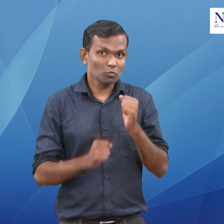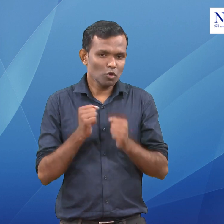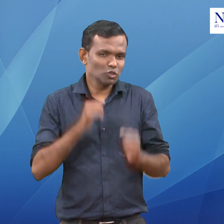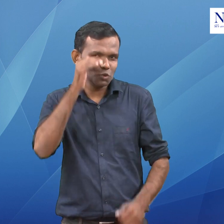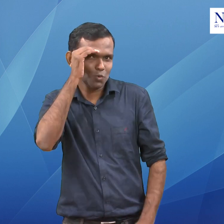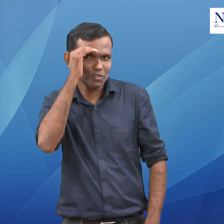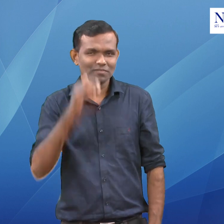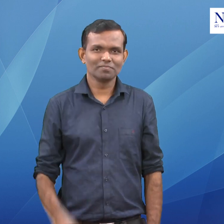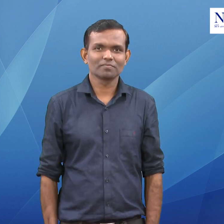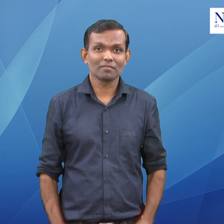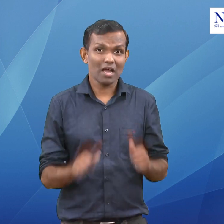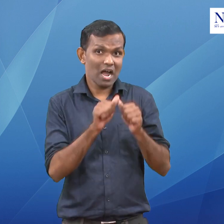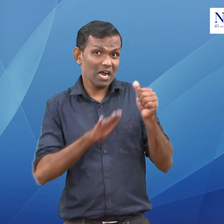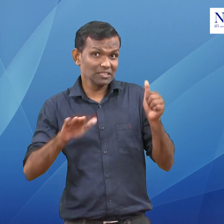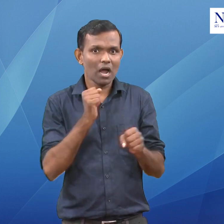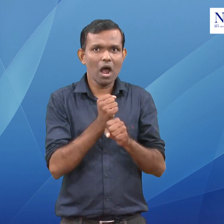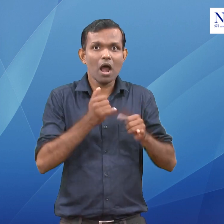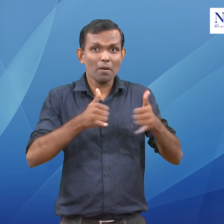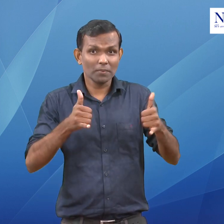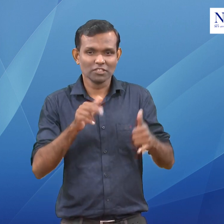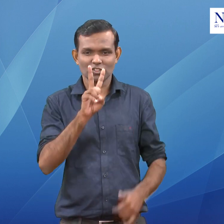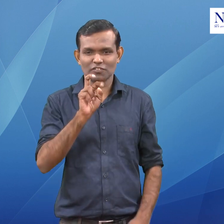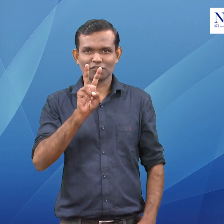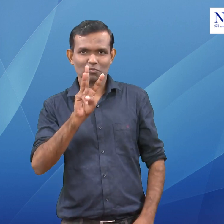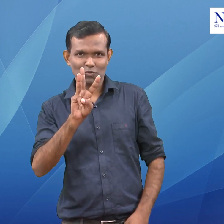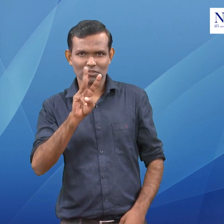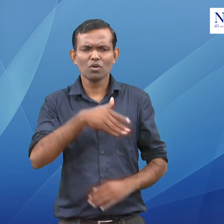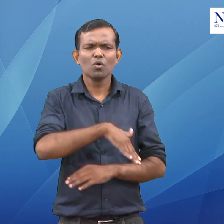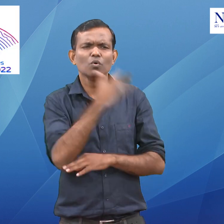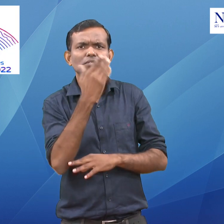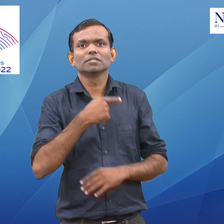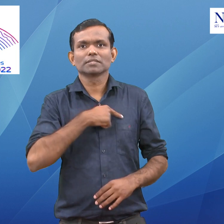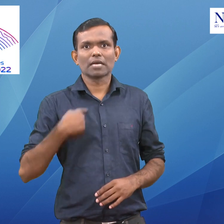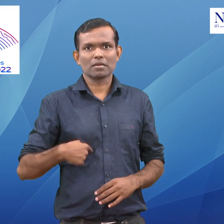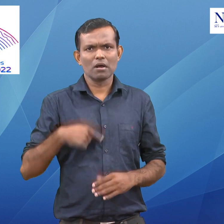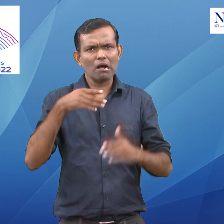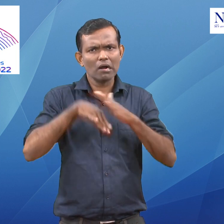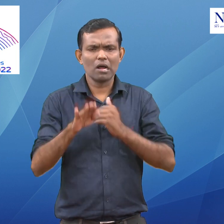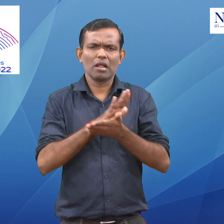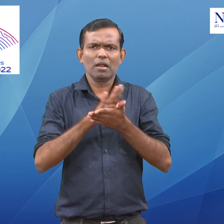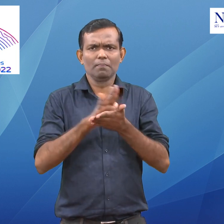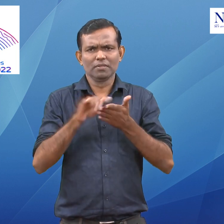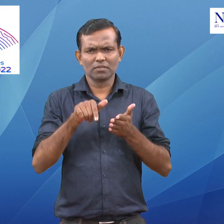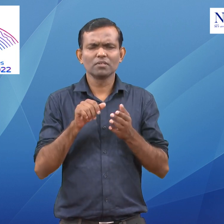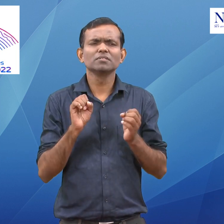Over to sports news. Asian Games 2023 was held in Hangzhou, China from 23rd September to October